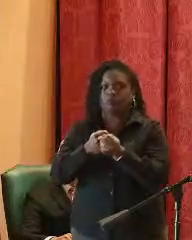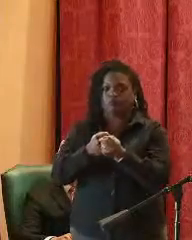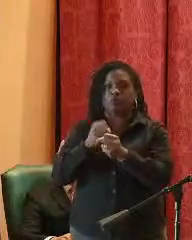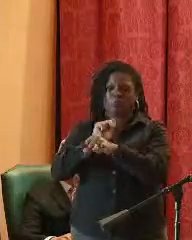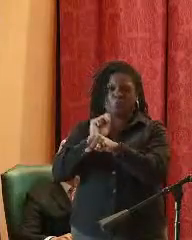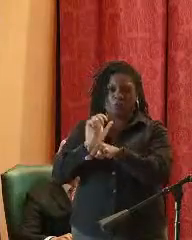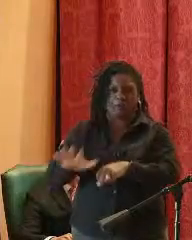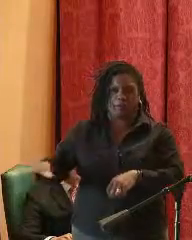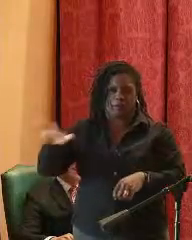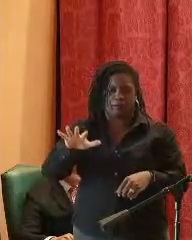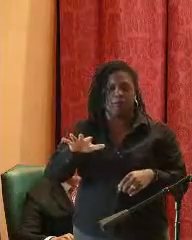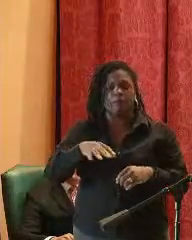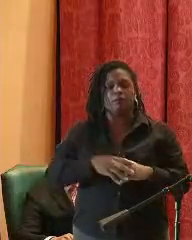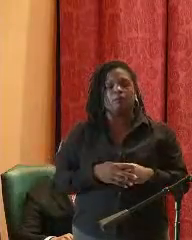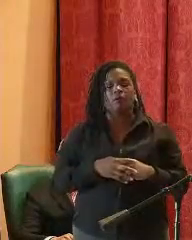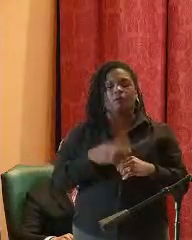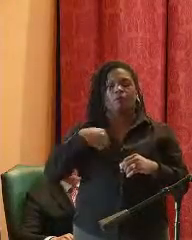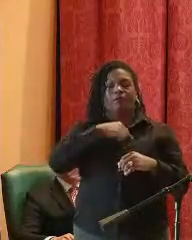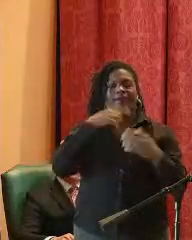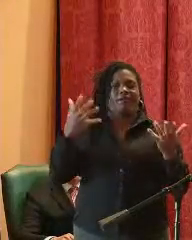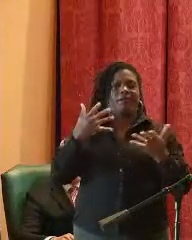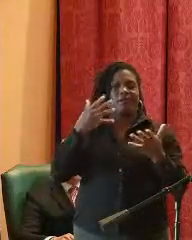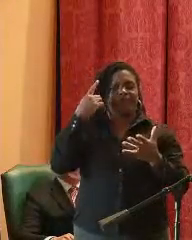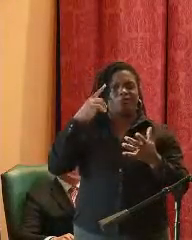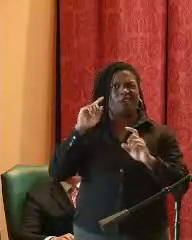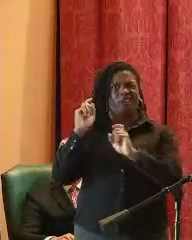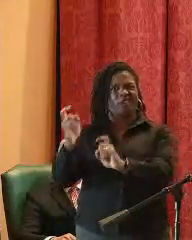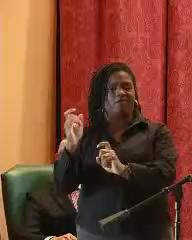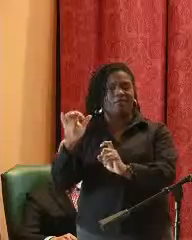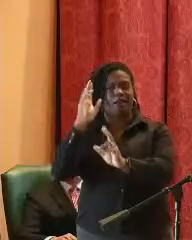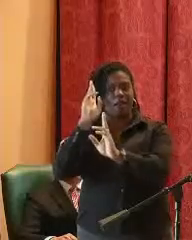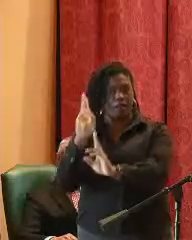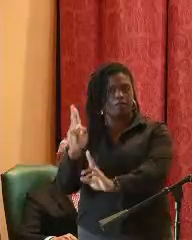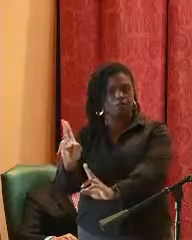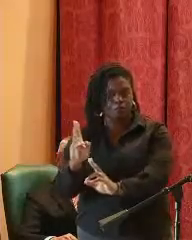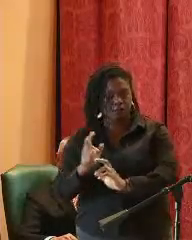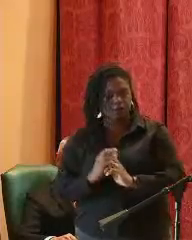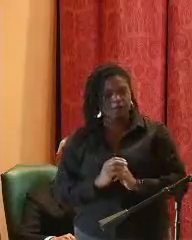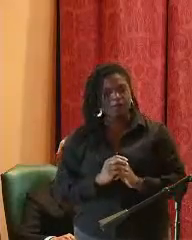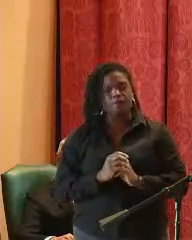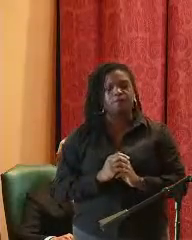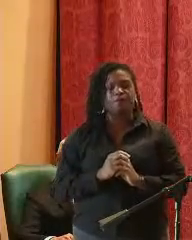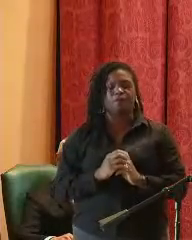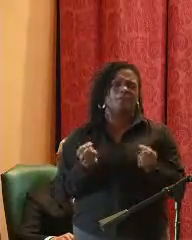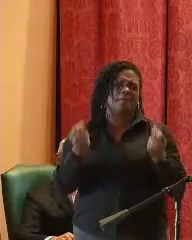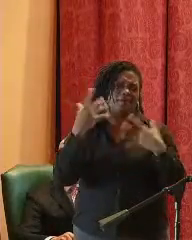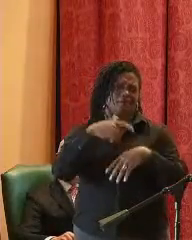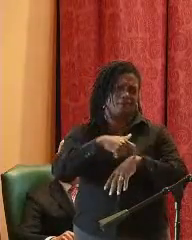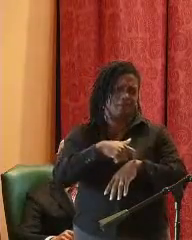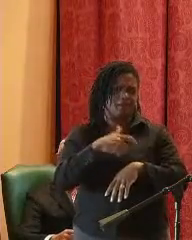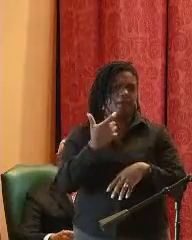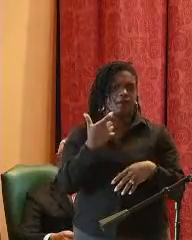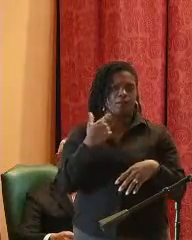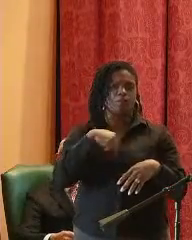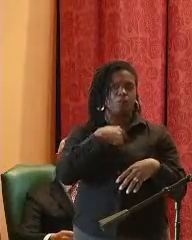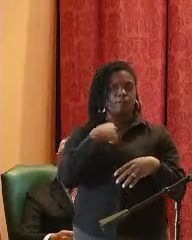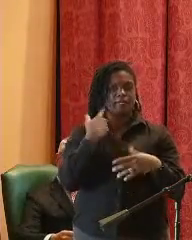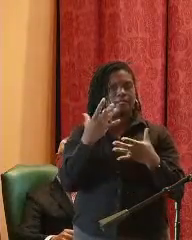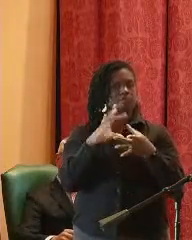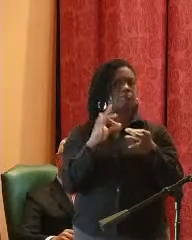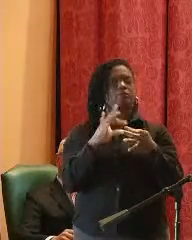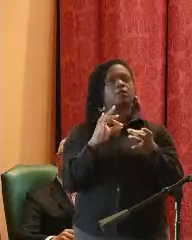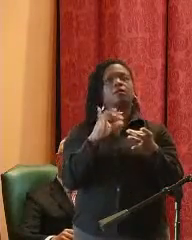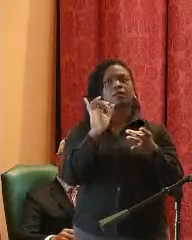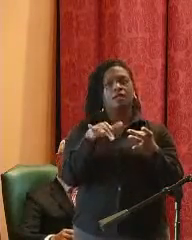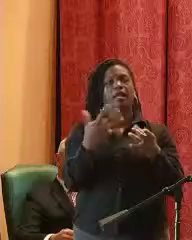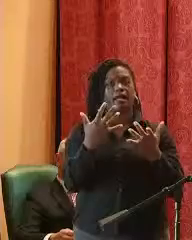today to receive this great honor. It is often said that the recipients that we are privileged to serve